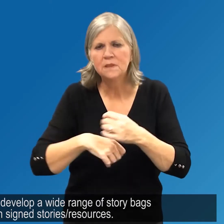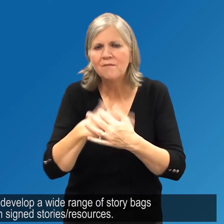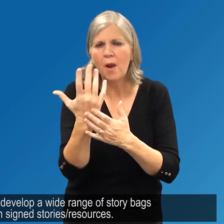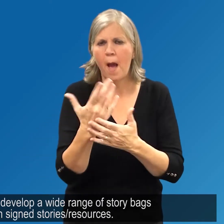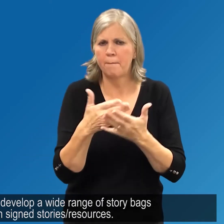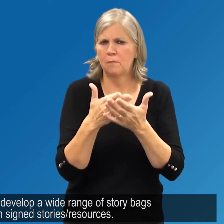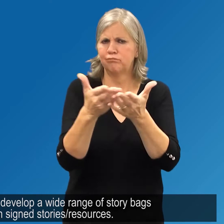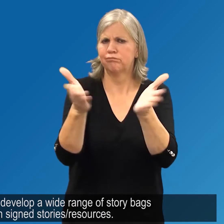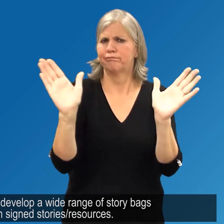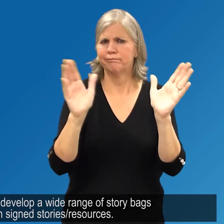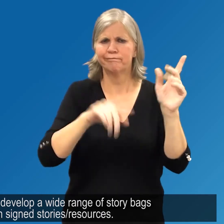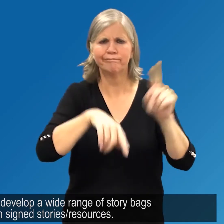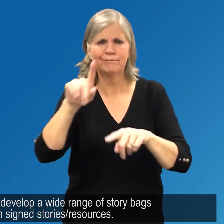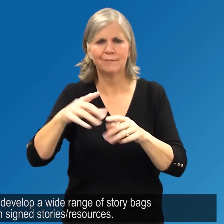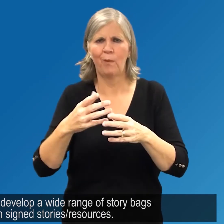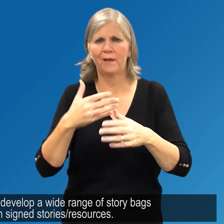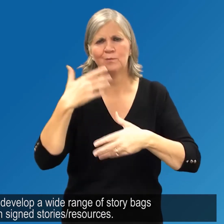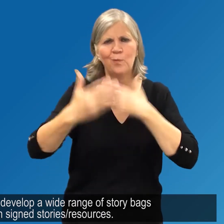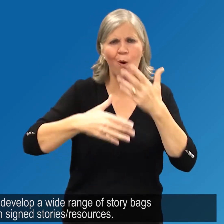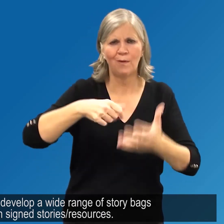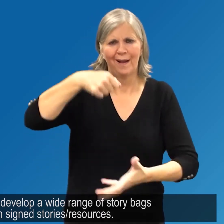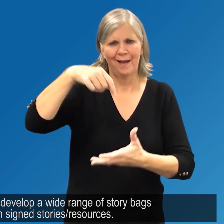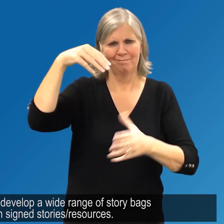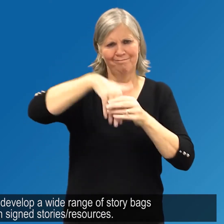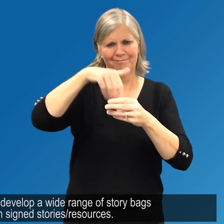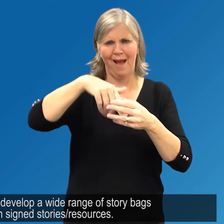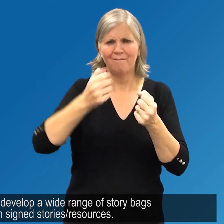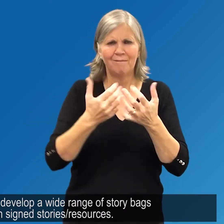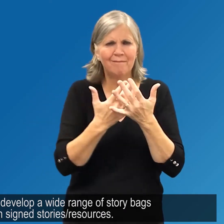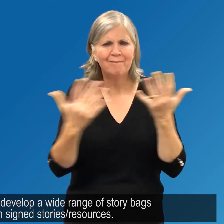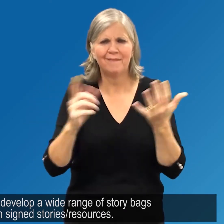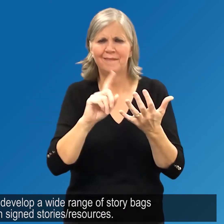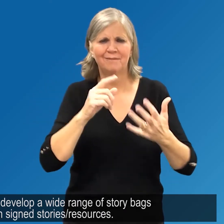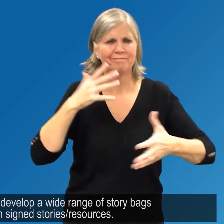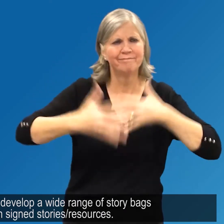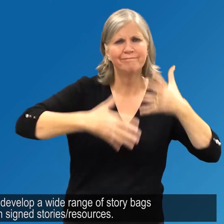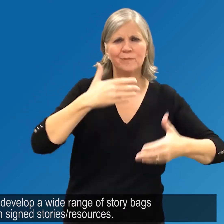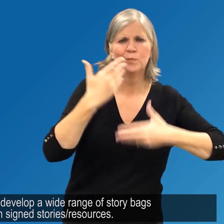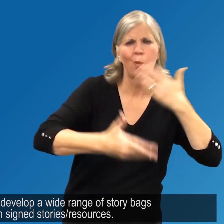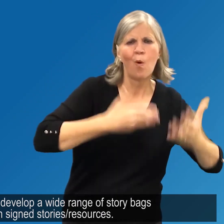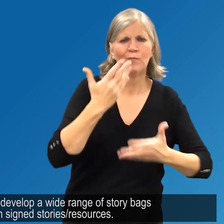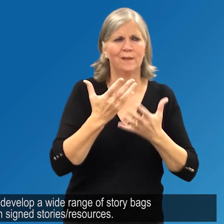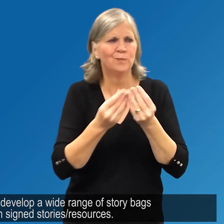Continue to develop a wide range of story bags with signed resources/stories.